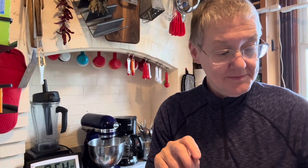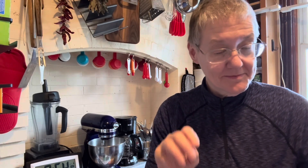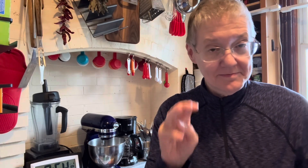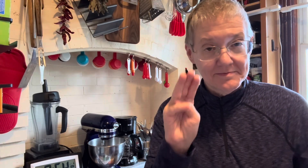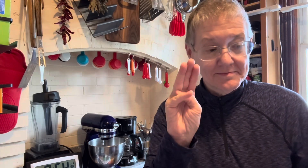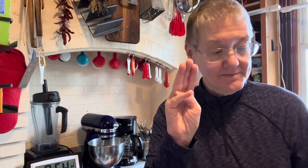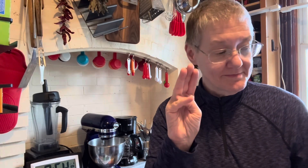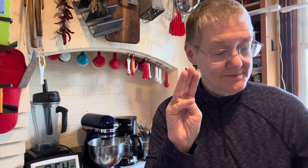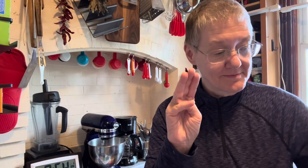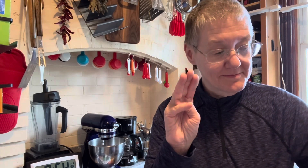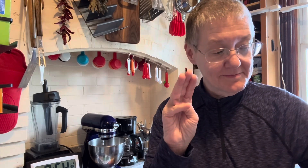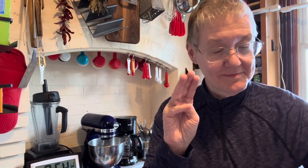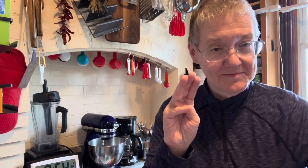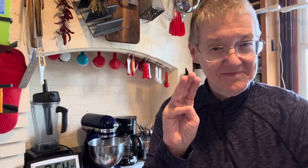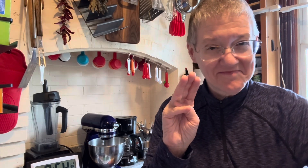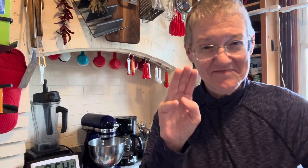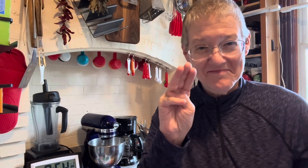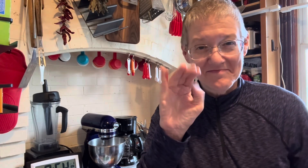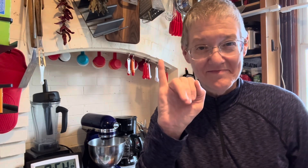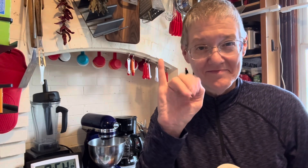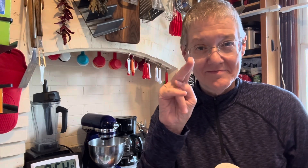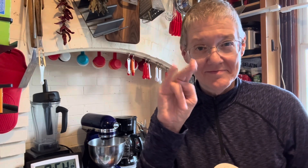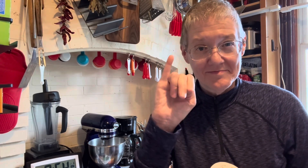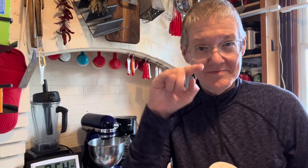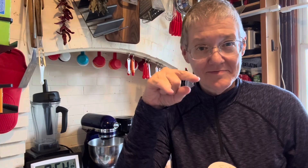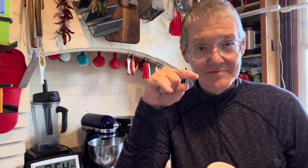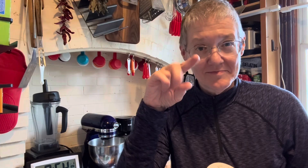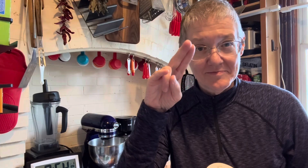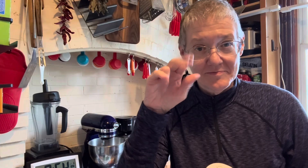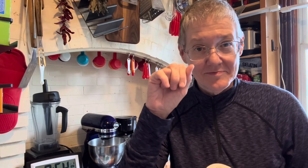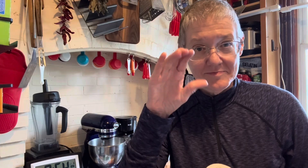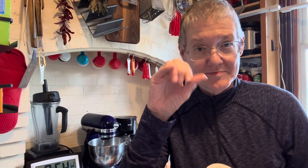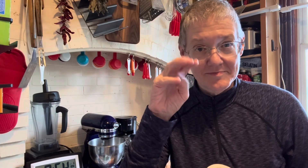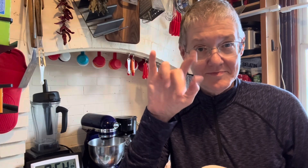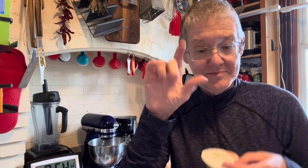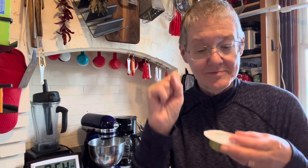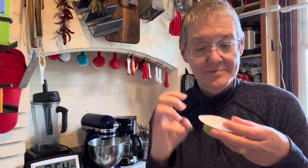And 1 mini holy guacamole.